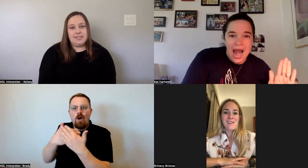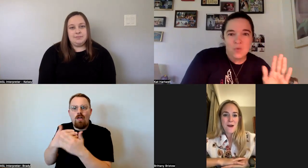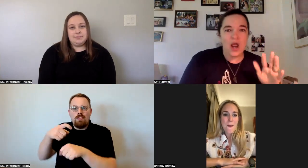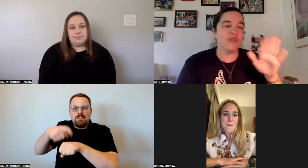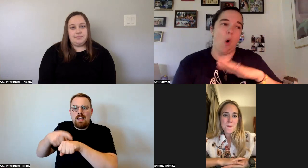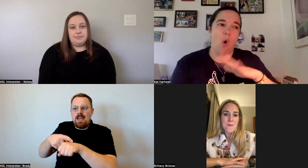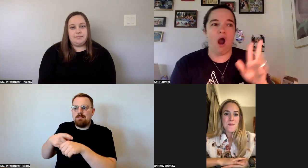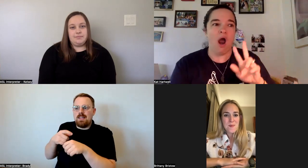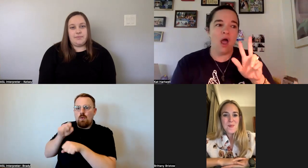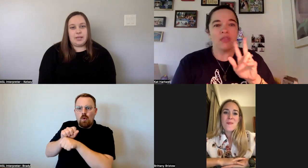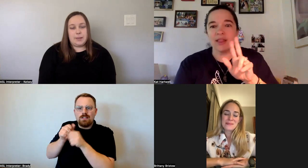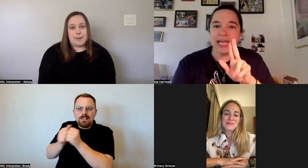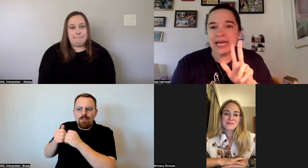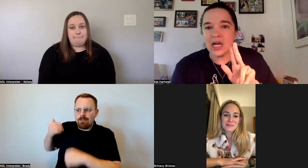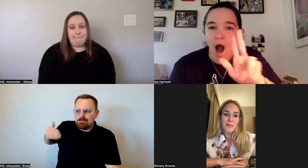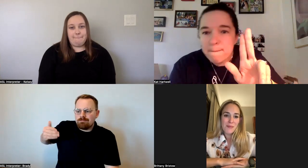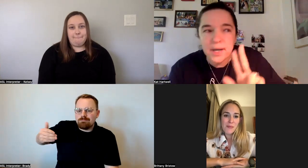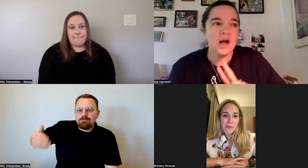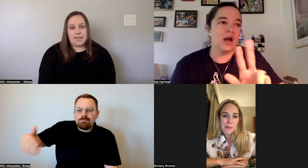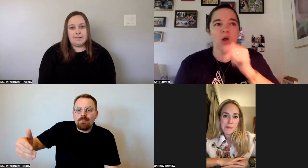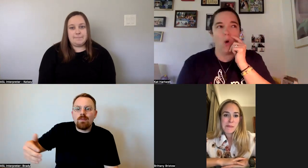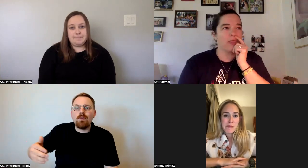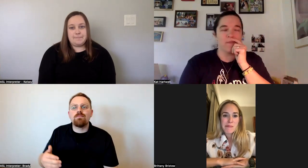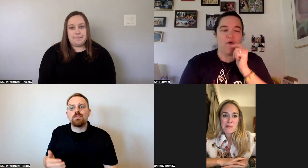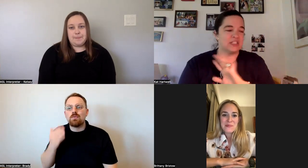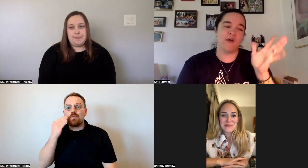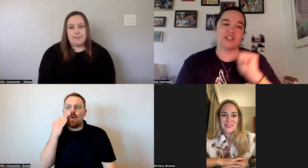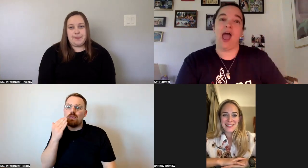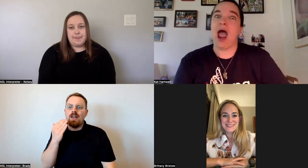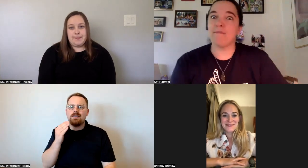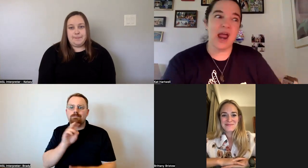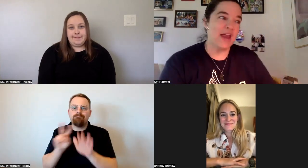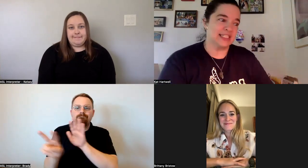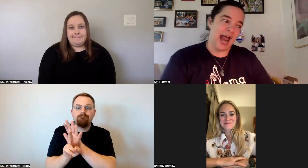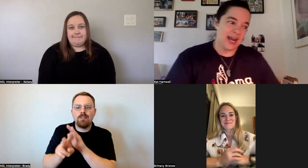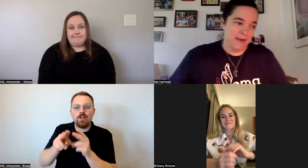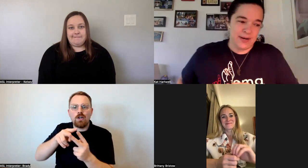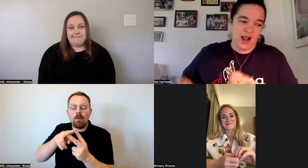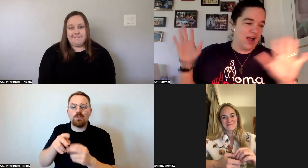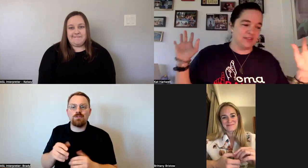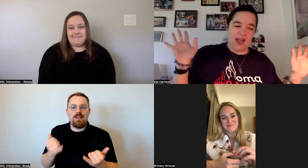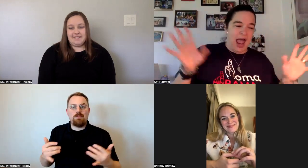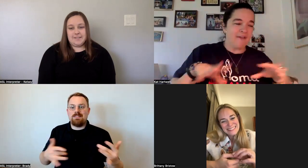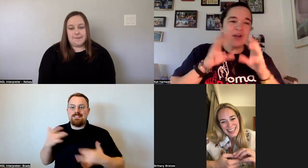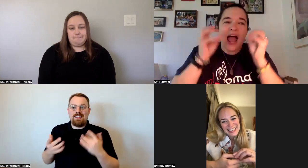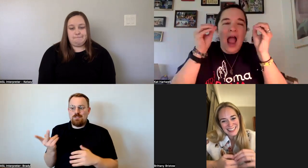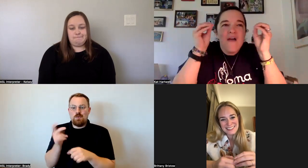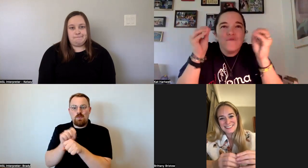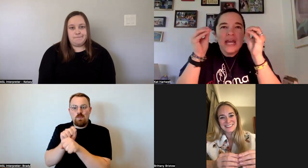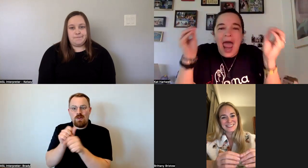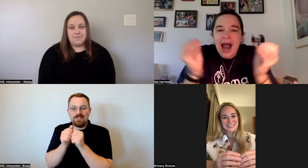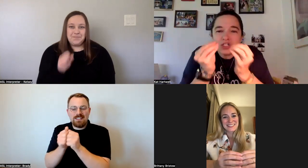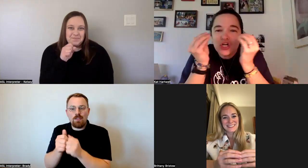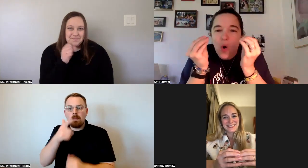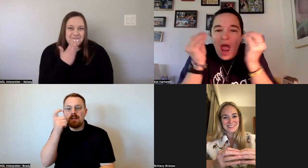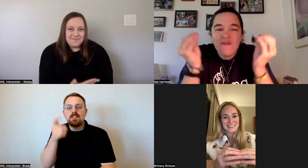the side with, or the leading couple on the movie. I'm very excited because I feel like